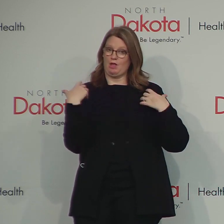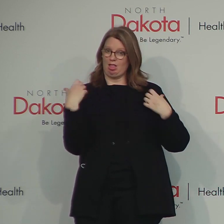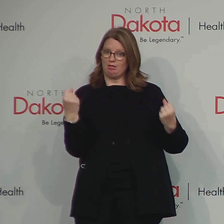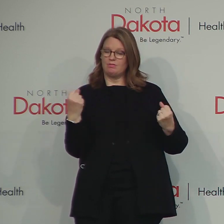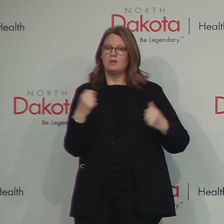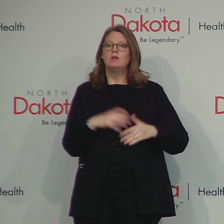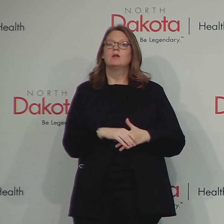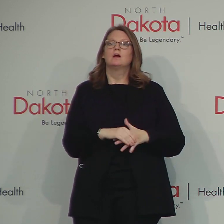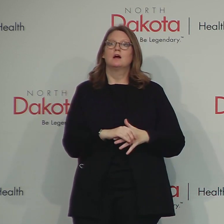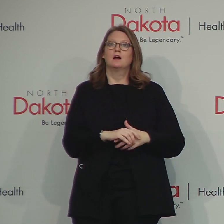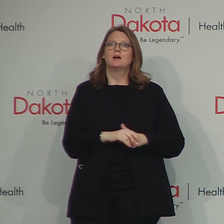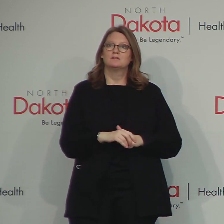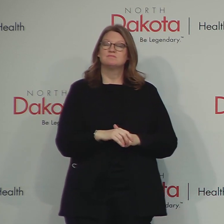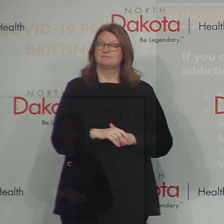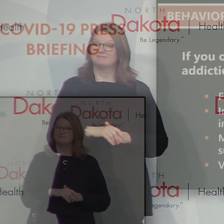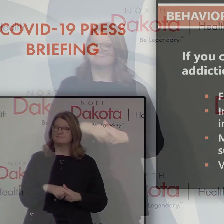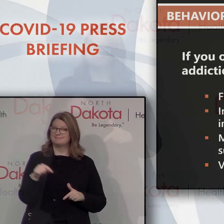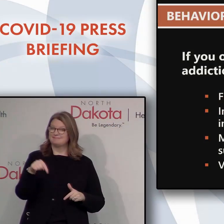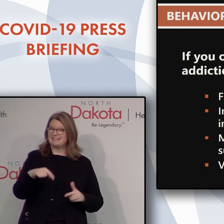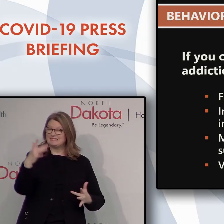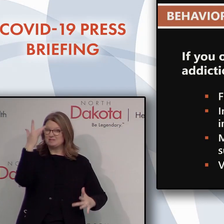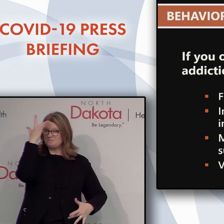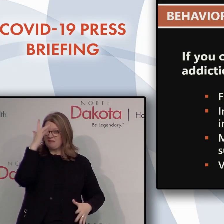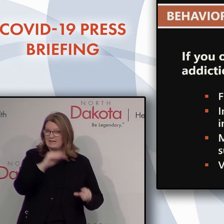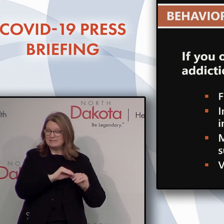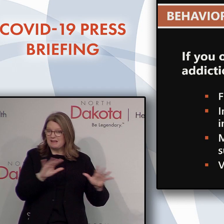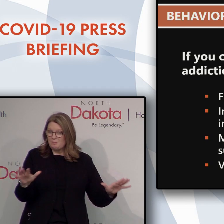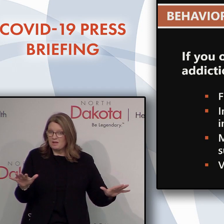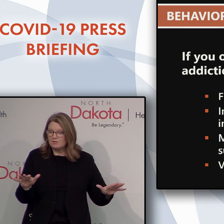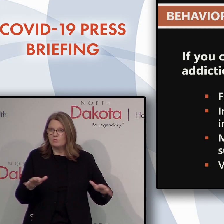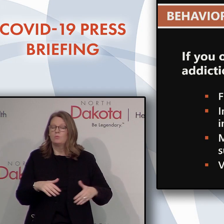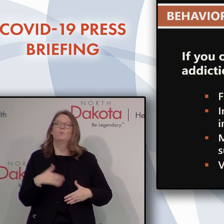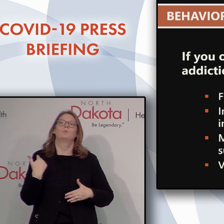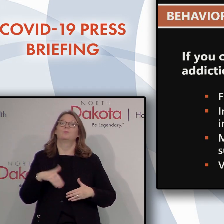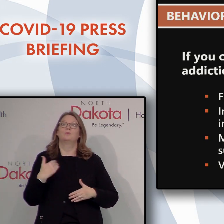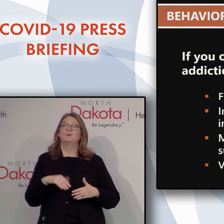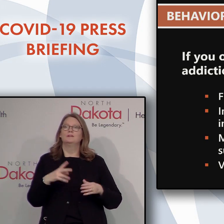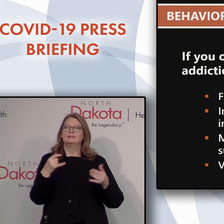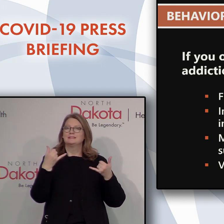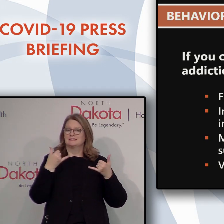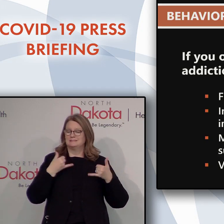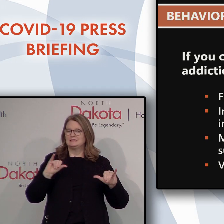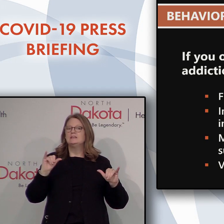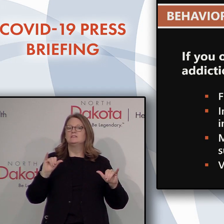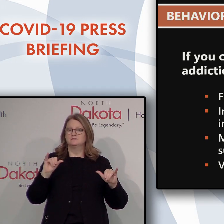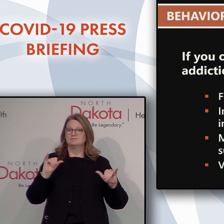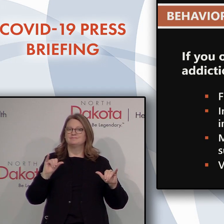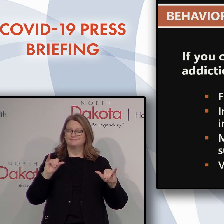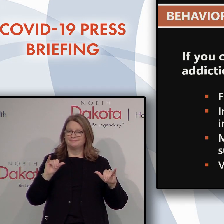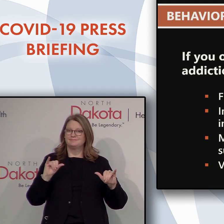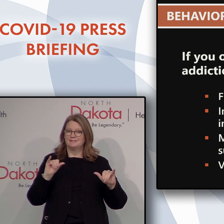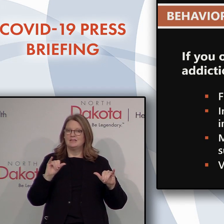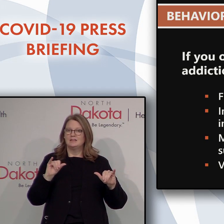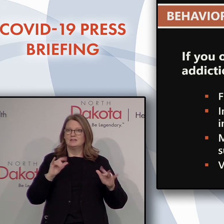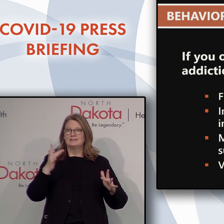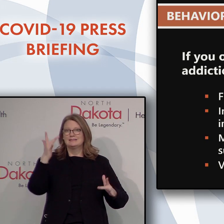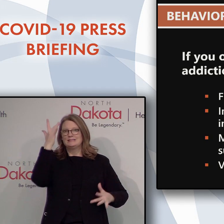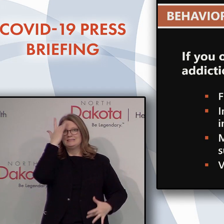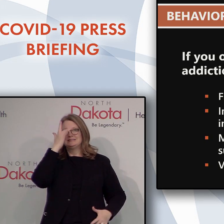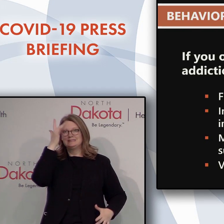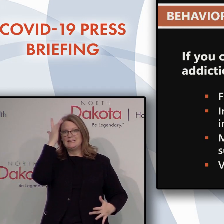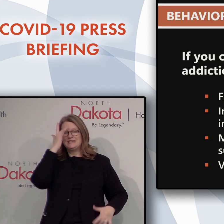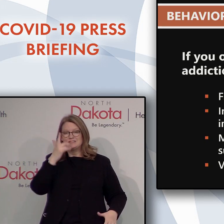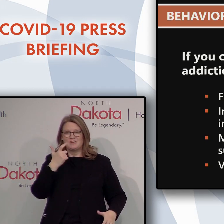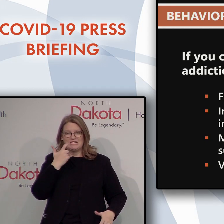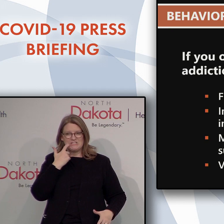we do know that beneath this pandemic, there continues to rage an epidemic, and that's the epidemic of the disease